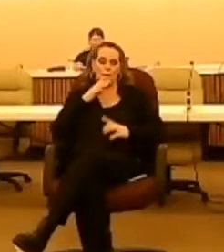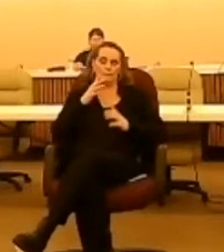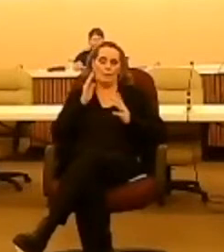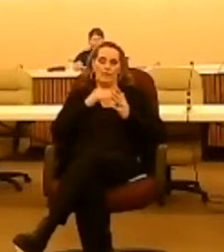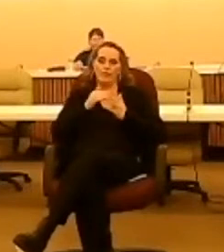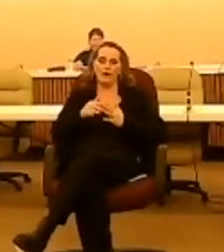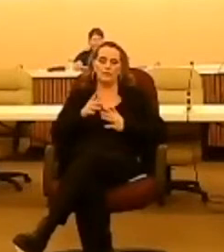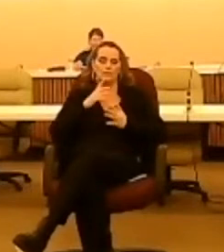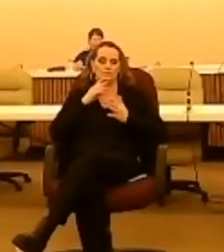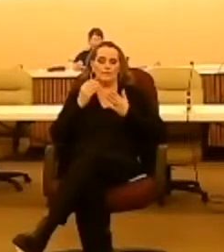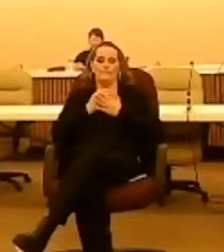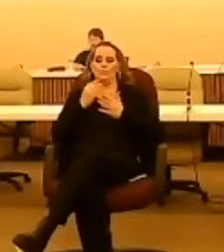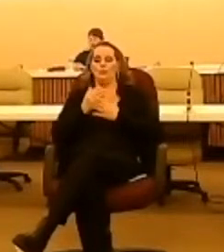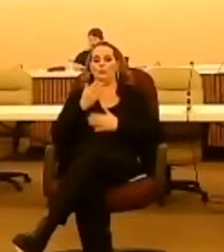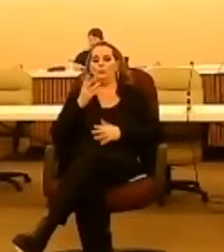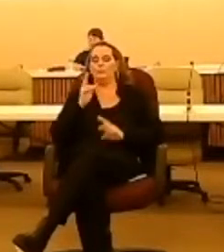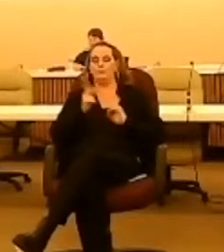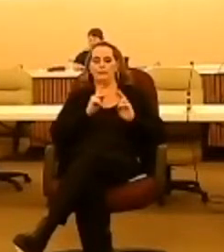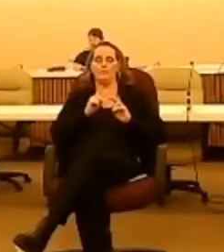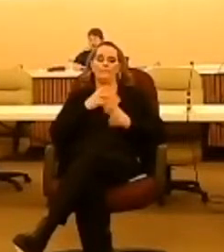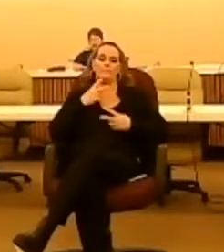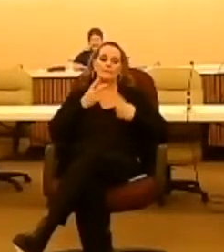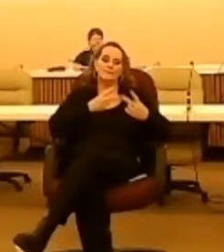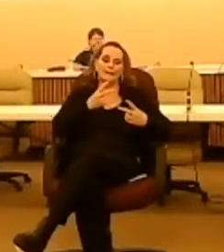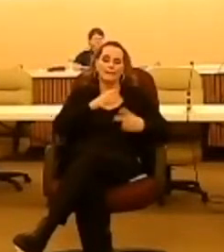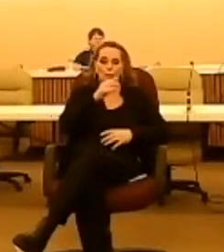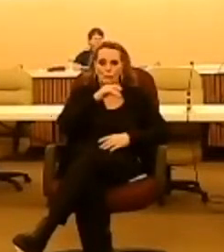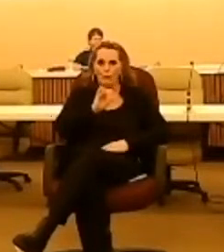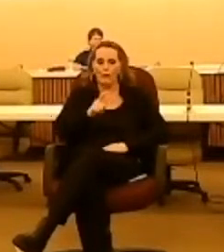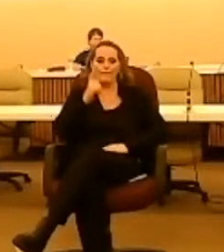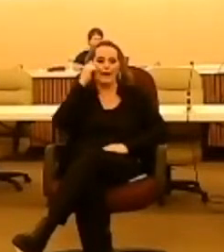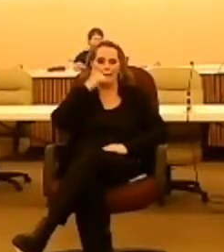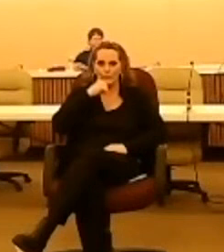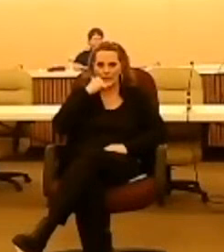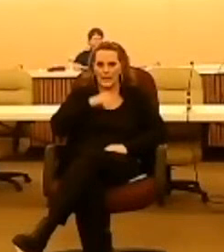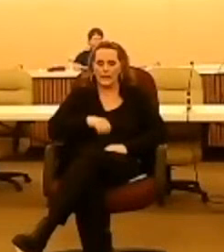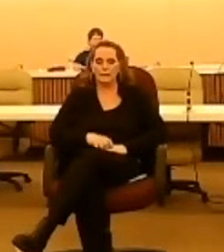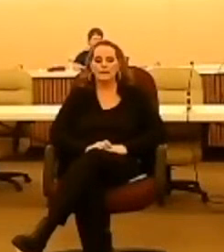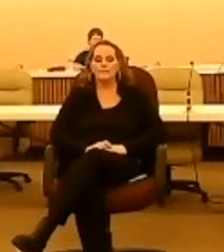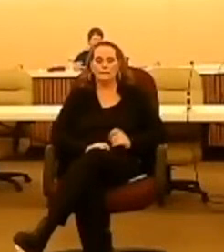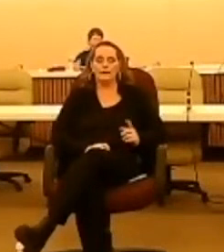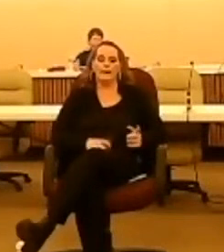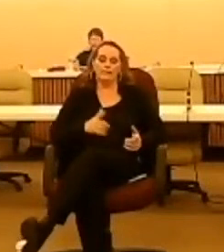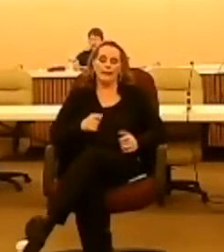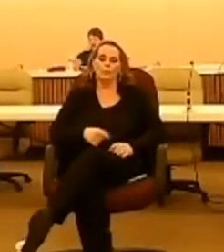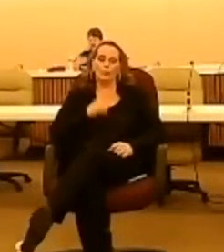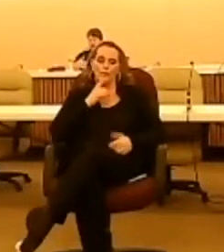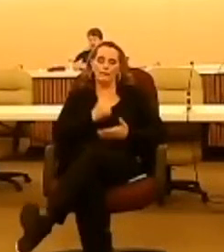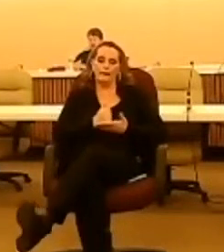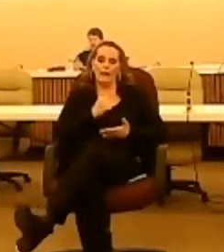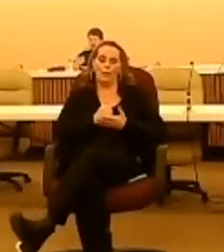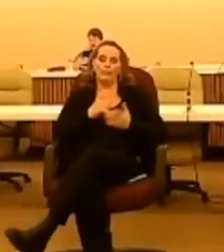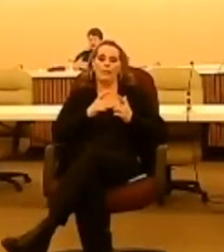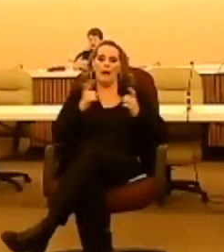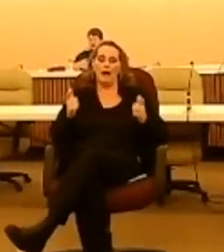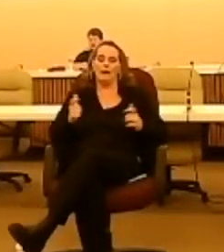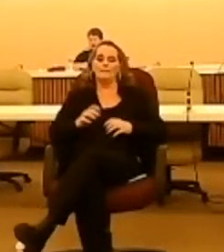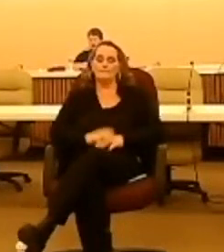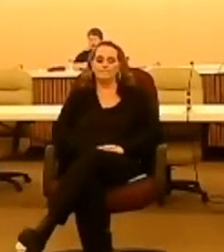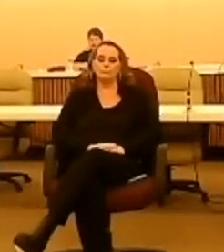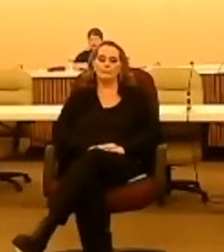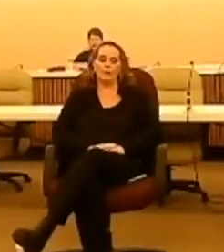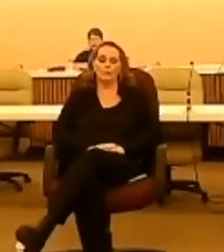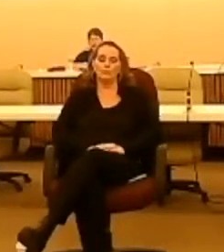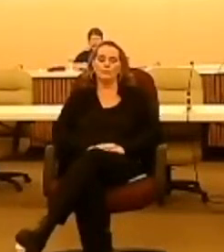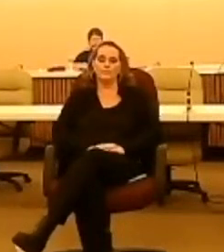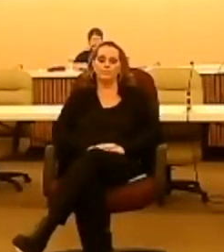new people visiting that mall every single day, which will help tremendously with getting folks back